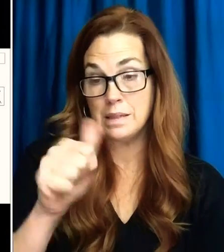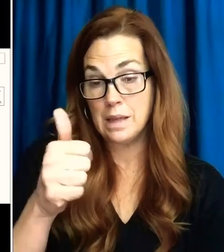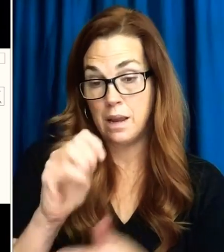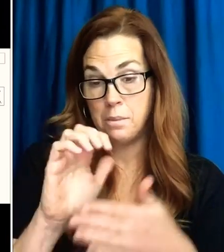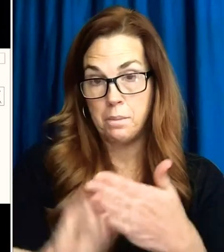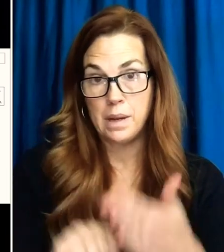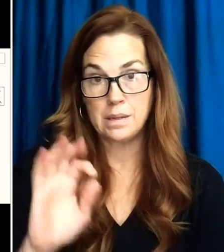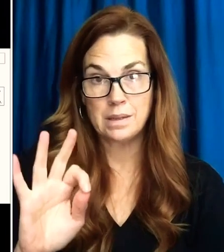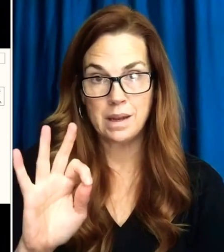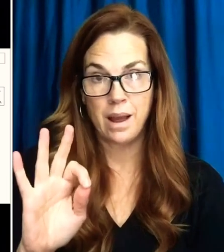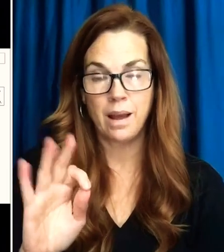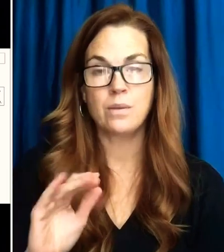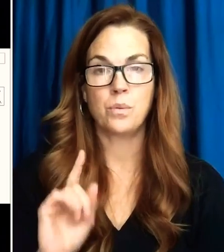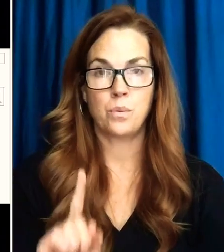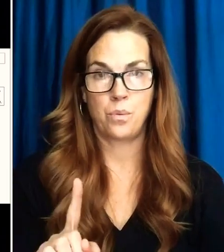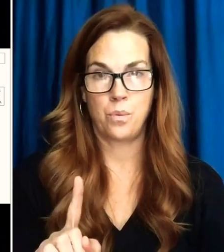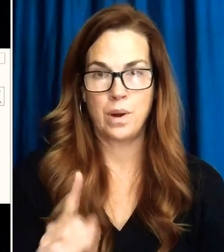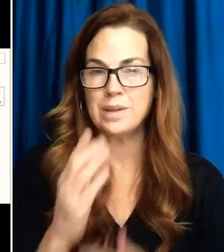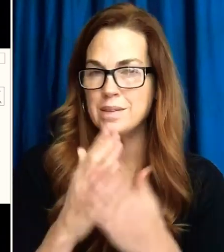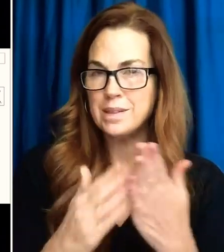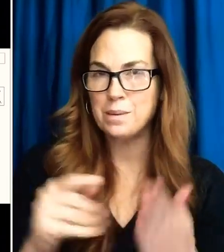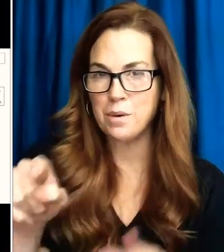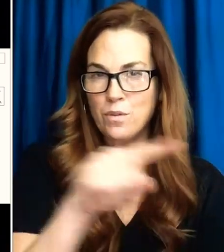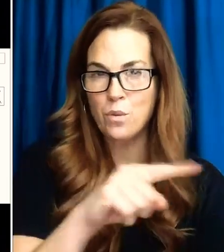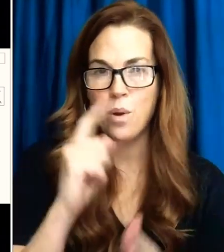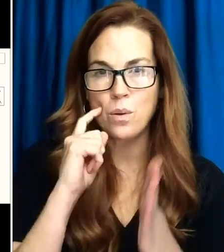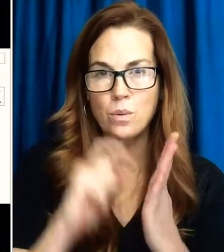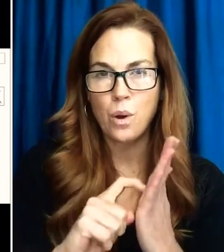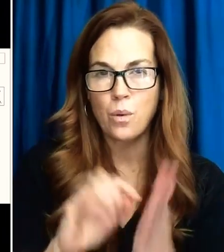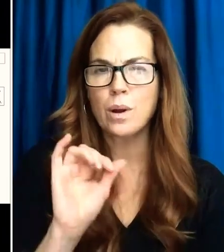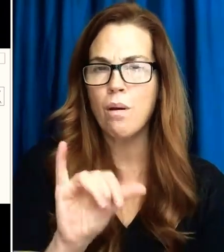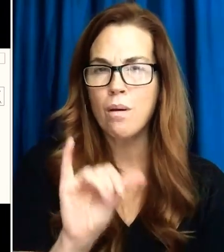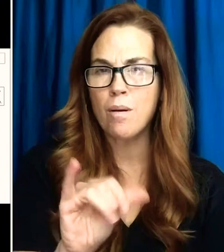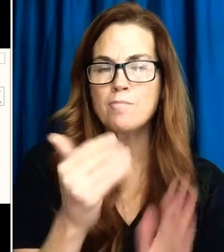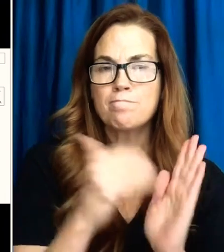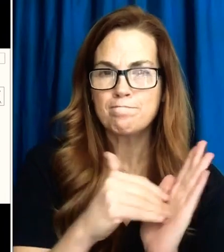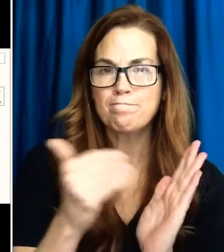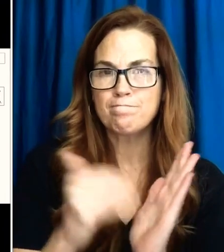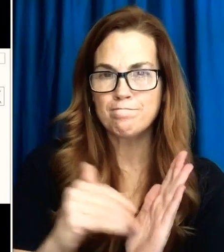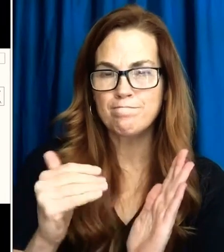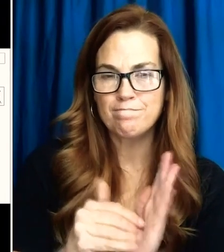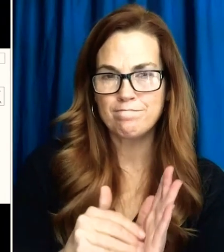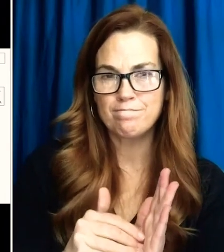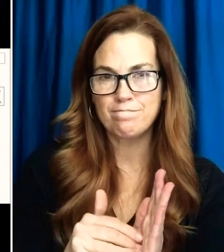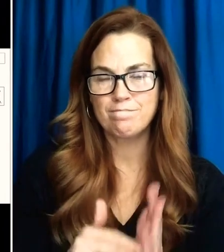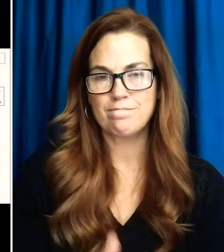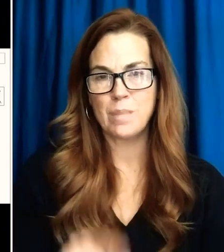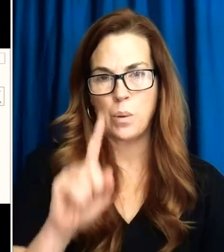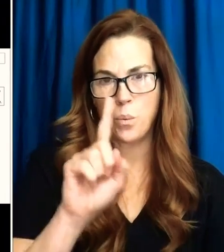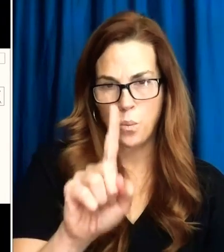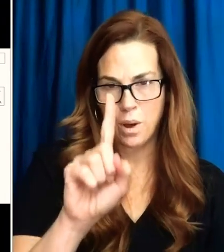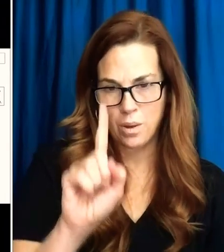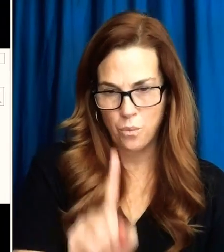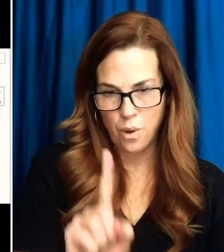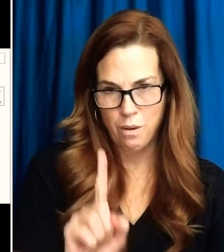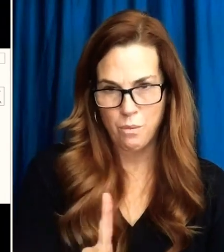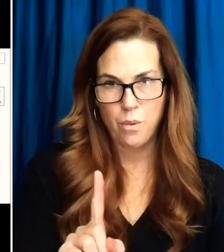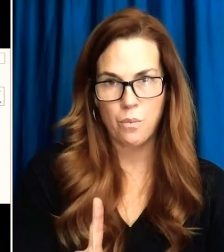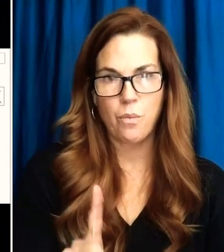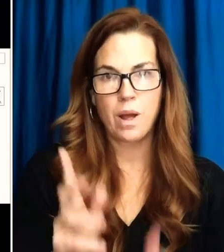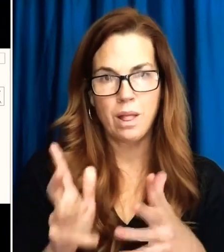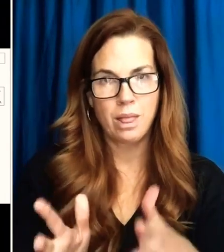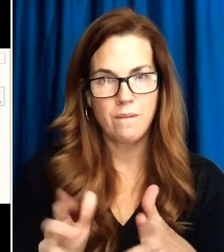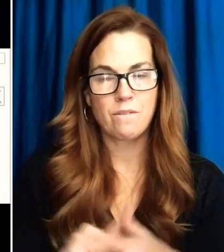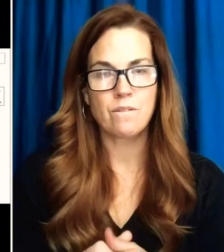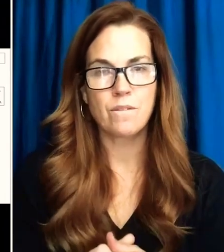are going to notice that the remainder continues to be 1 every single time. If we get that, and you notice that